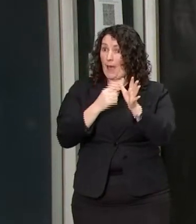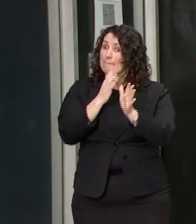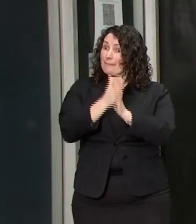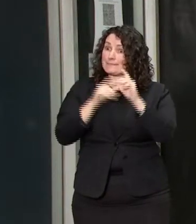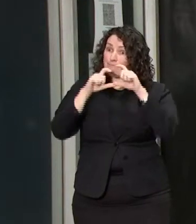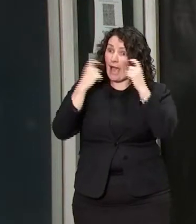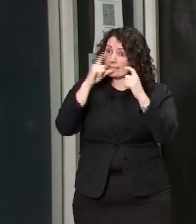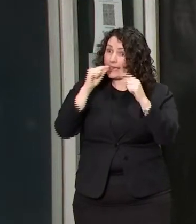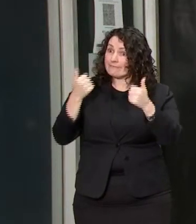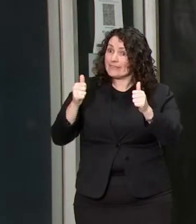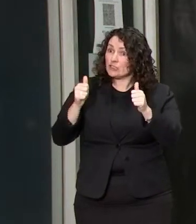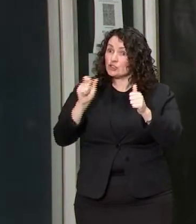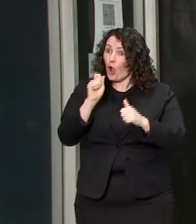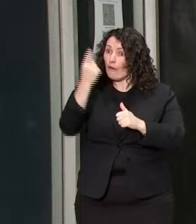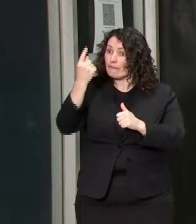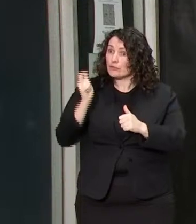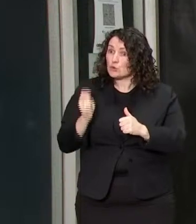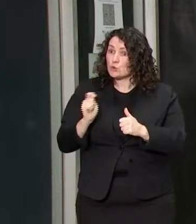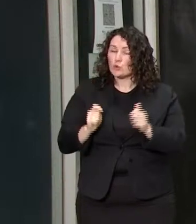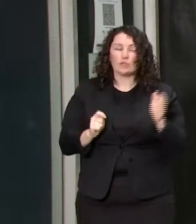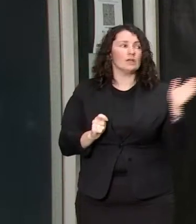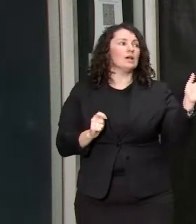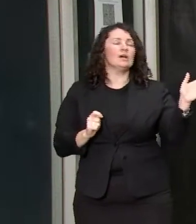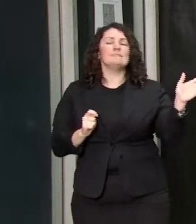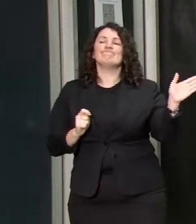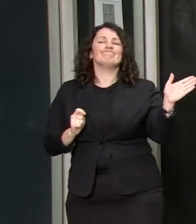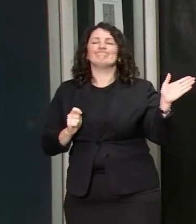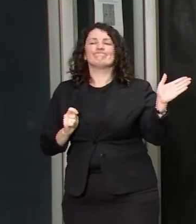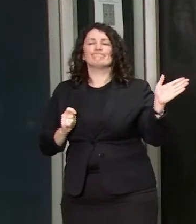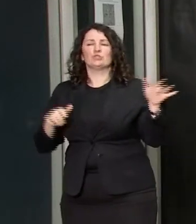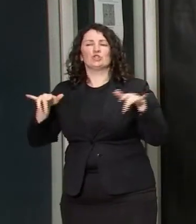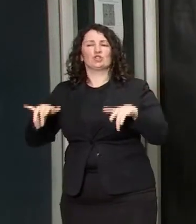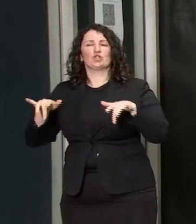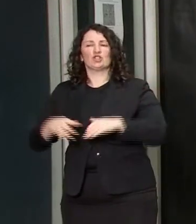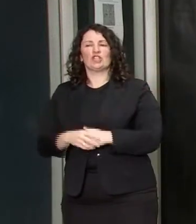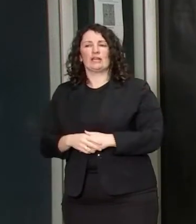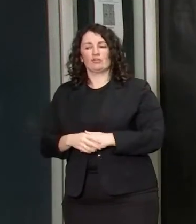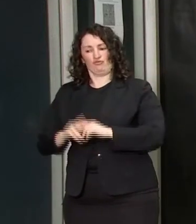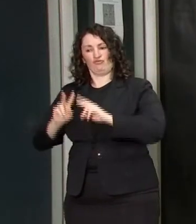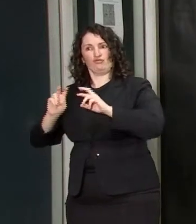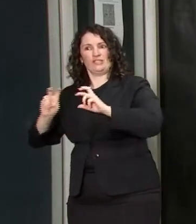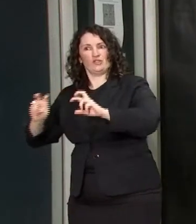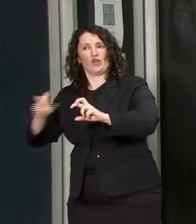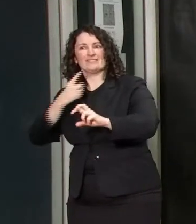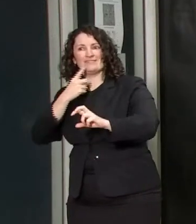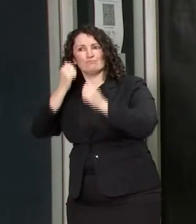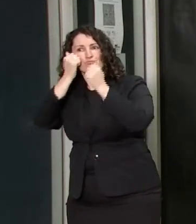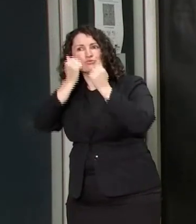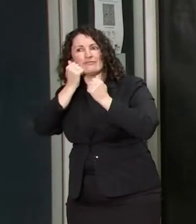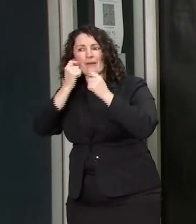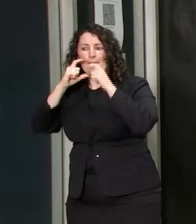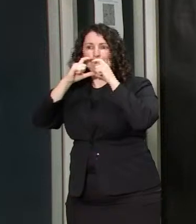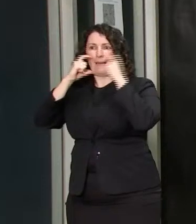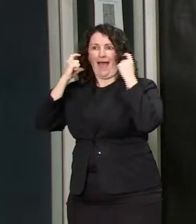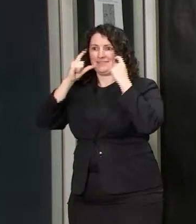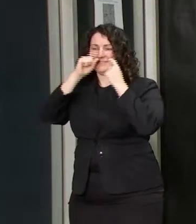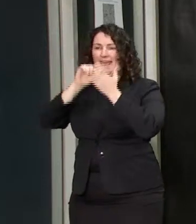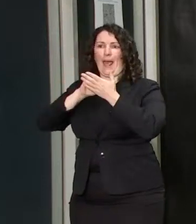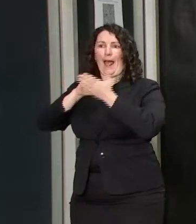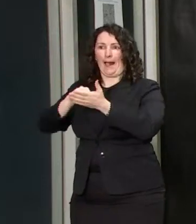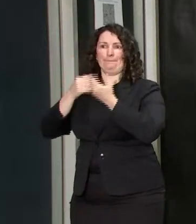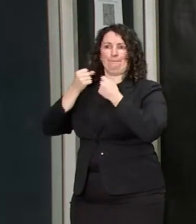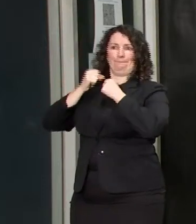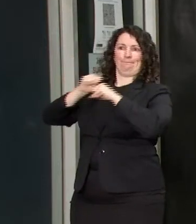Alan Cheng spoke to it yesterday. It still reduces transmission substantially. People move in and out of indoor and outdoor